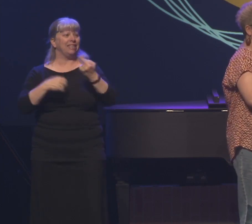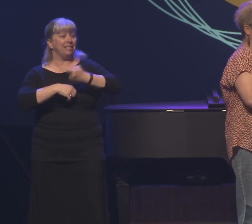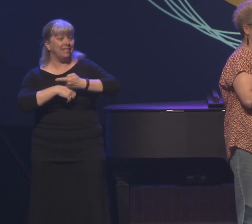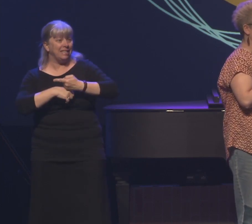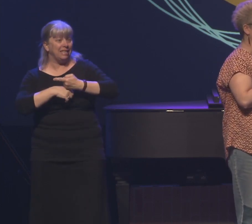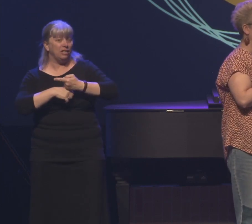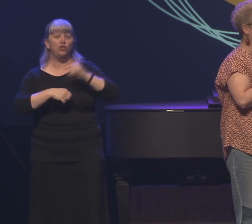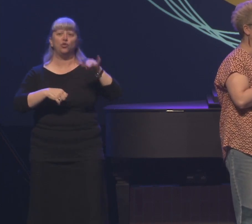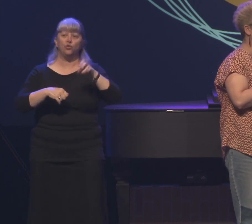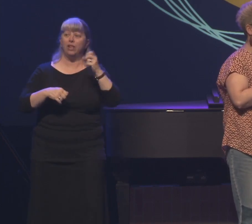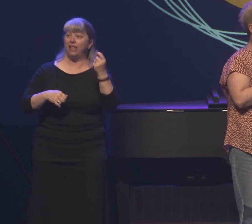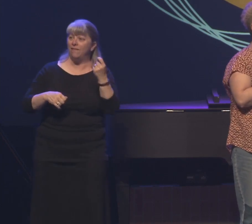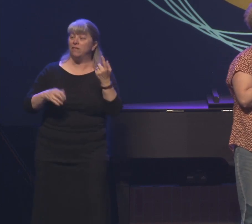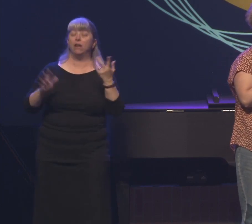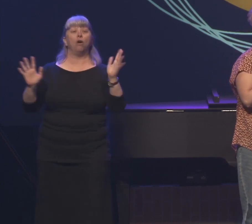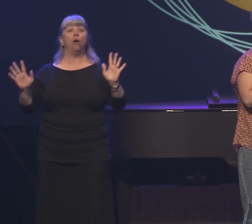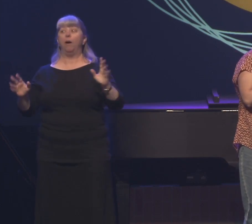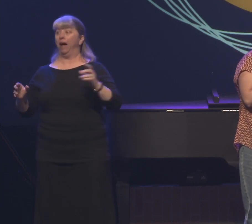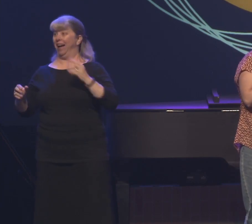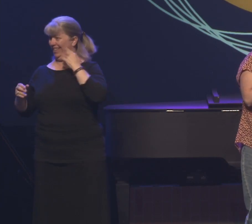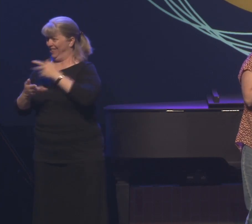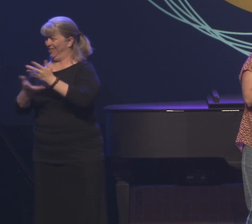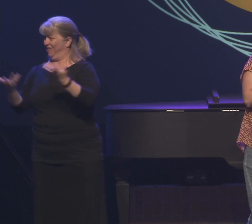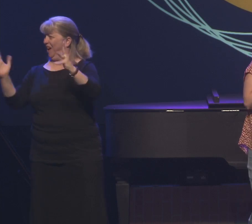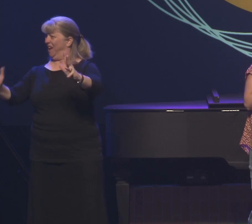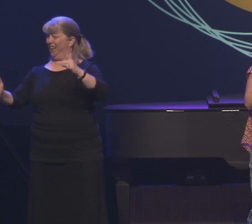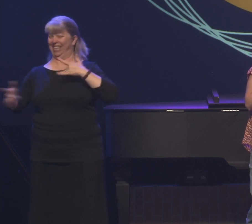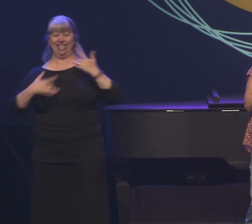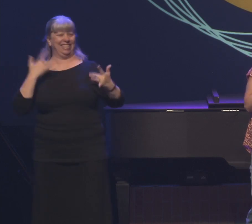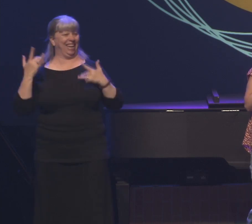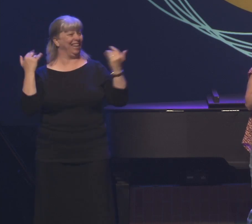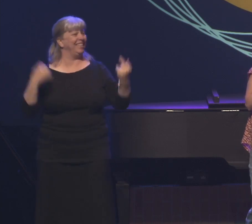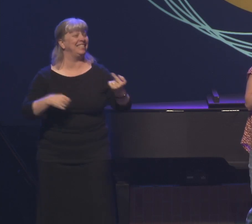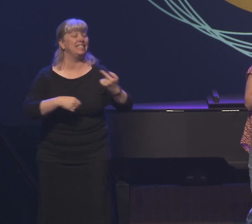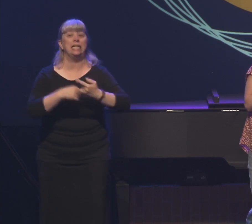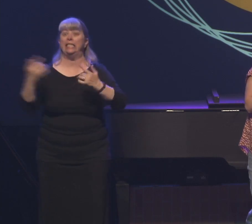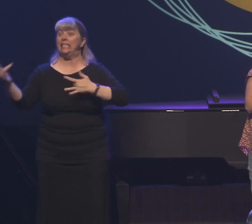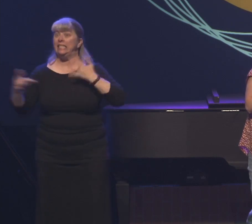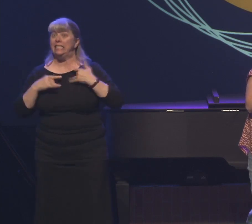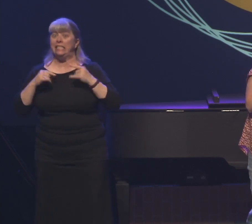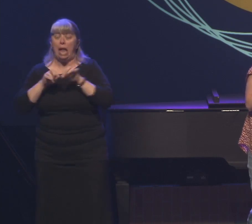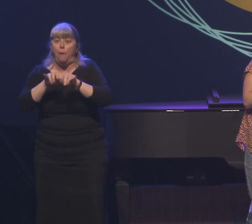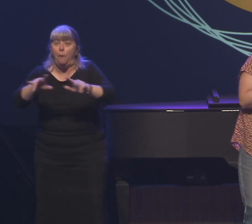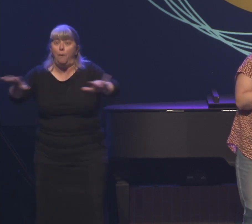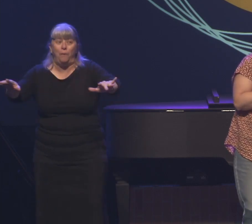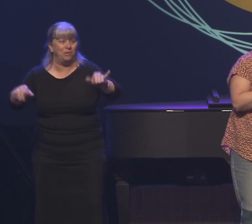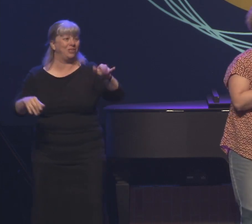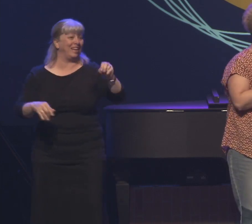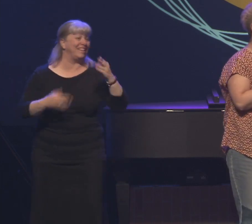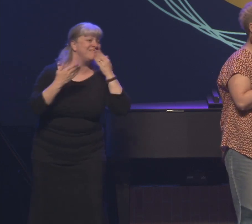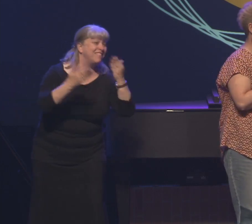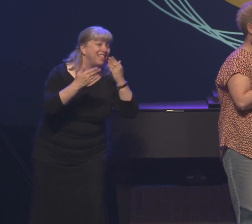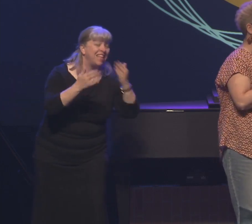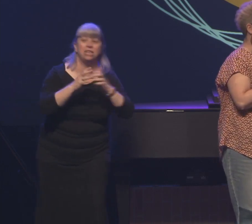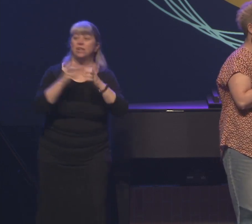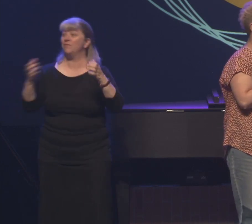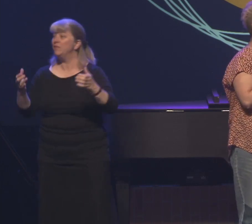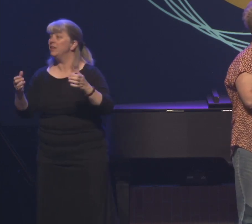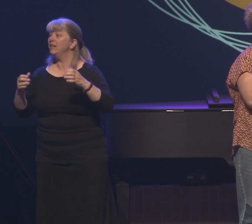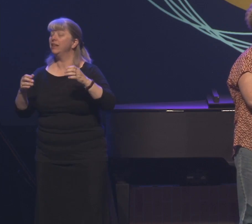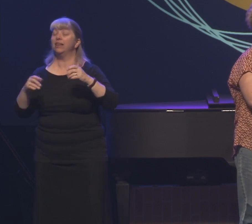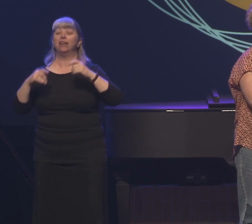June 11th. I can tell they're excited about an auction. Very excited. I'm glad for the excitement, Rollin and Joanna. Yeah, thank you. The